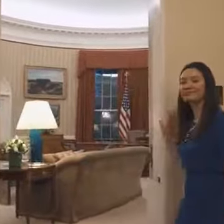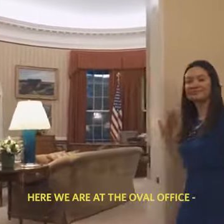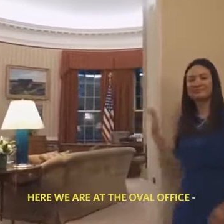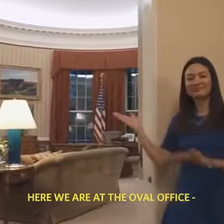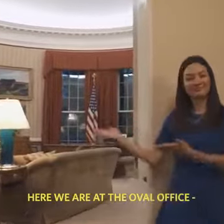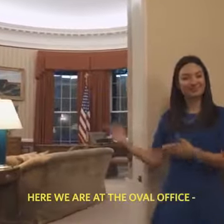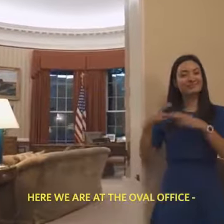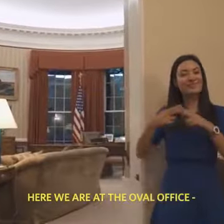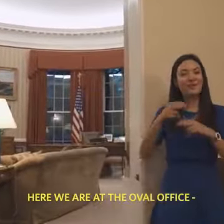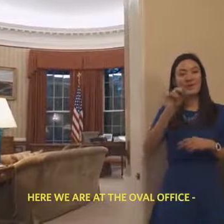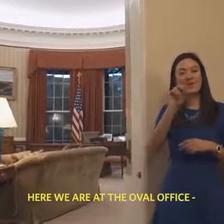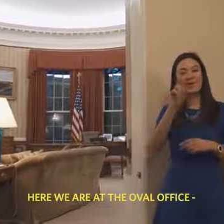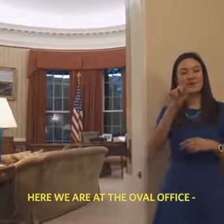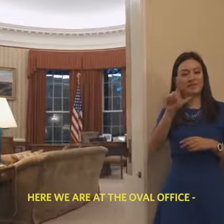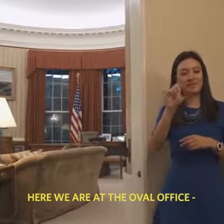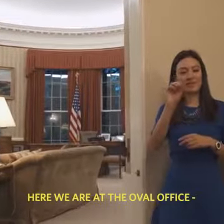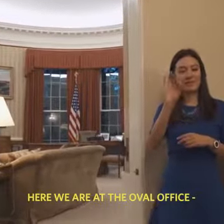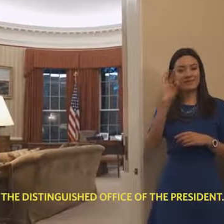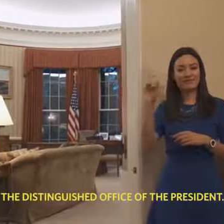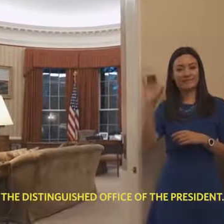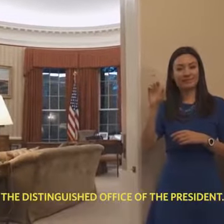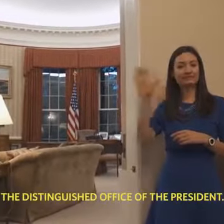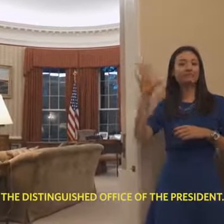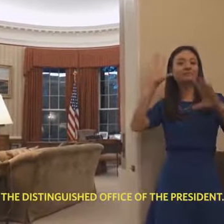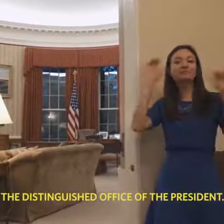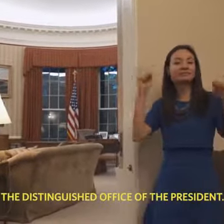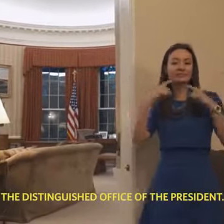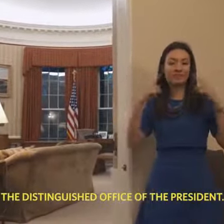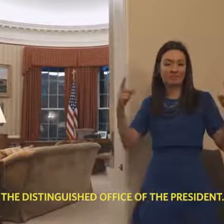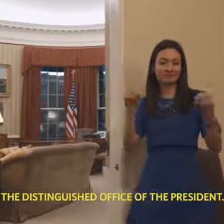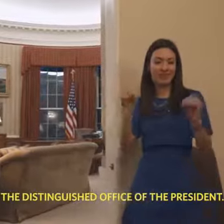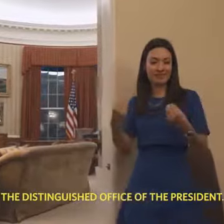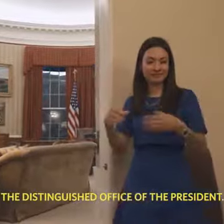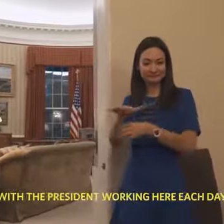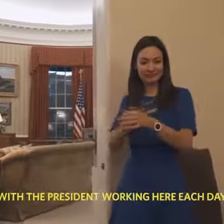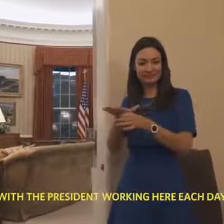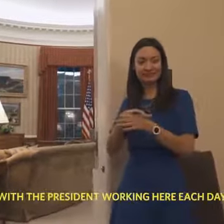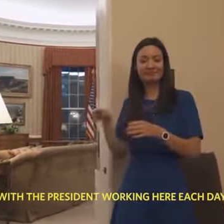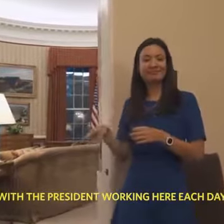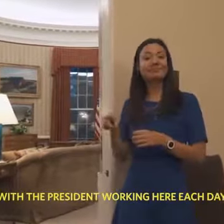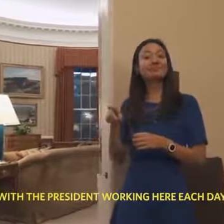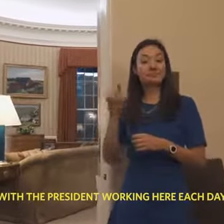Here we are at the Oval Office, the distinguished office of the President, with the President working here each